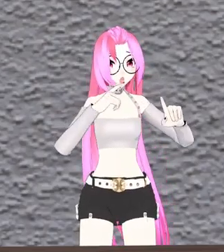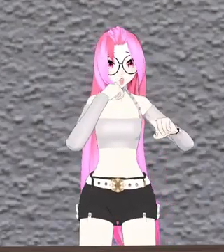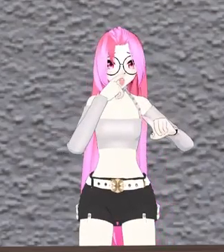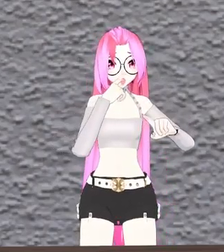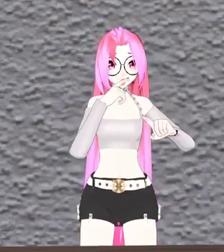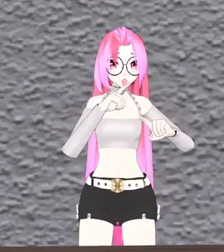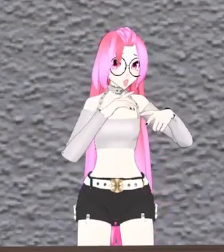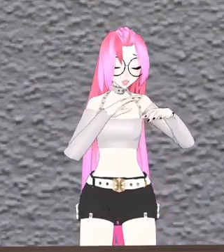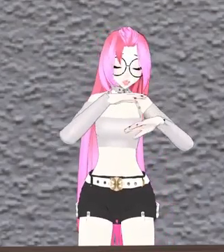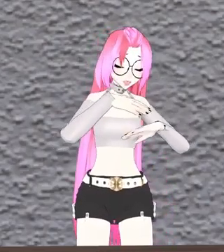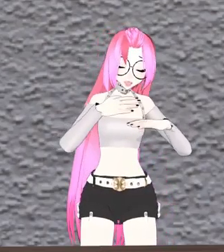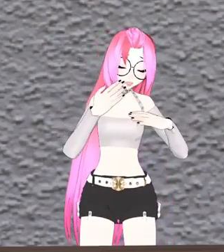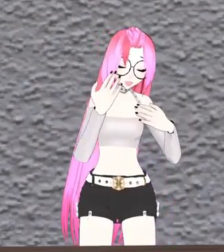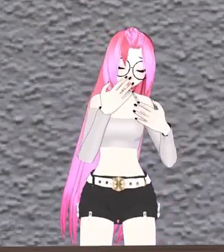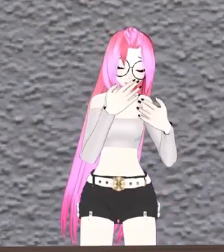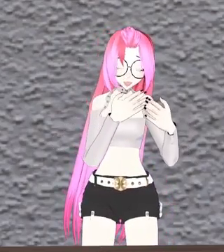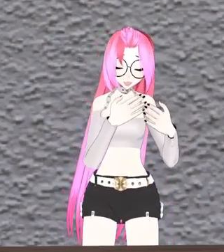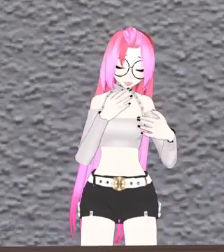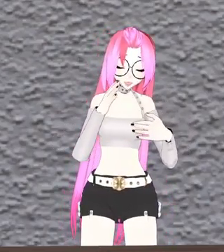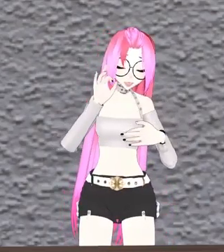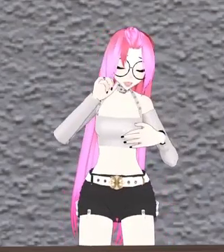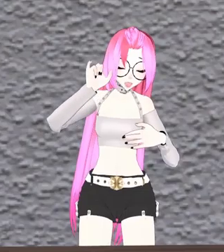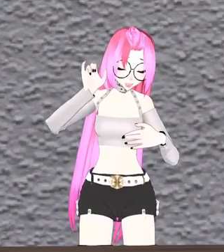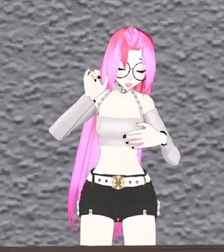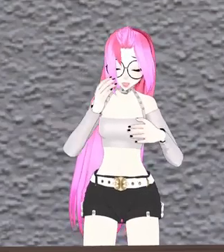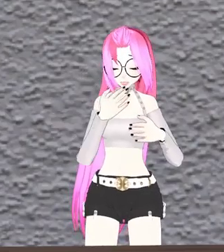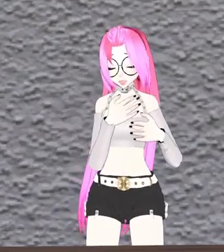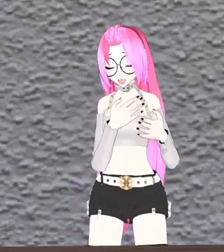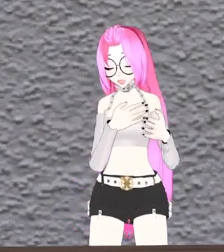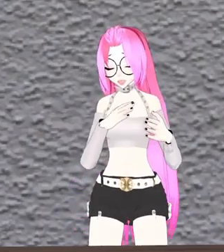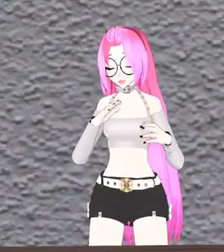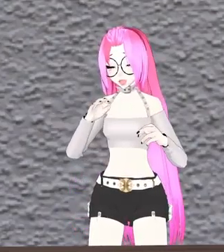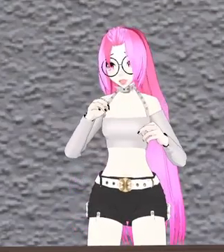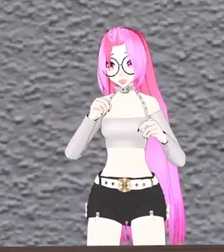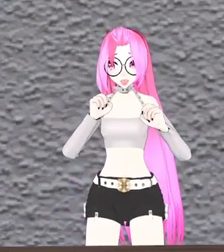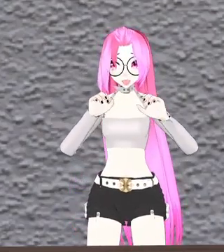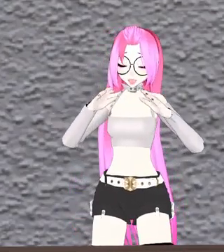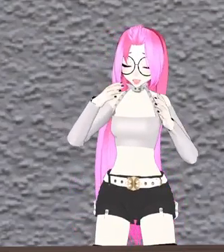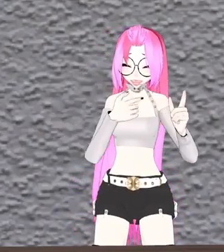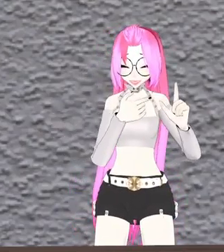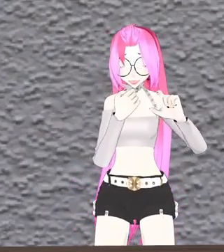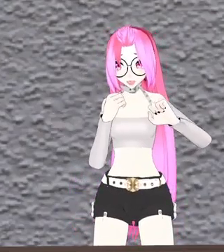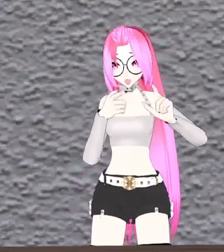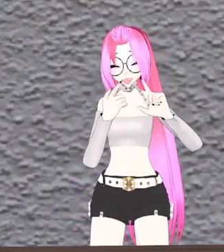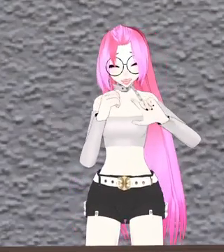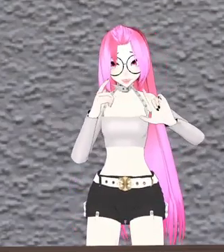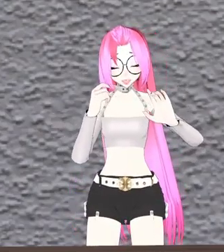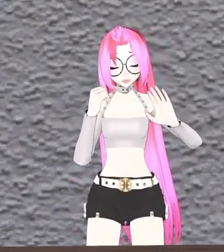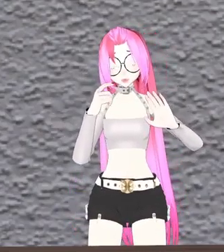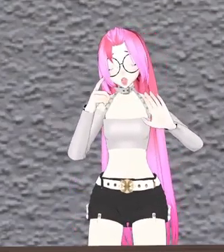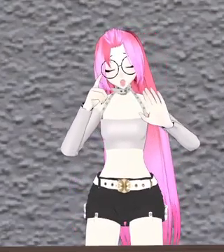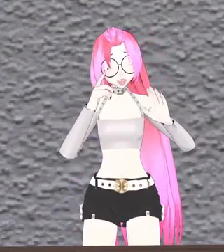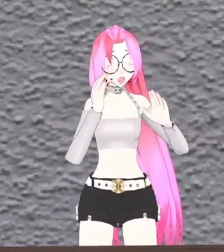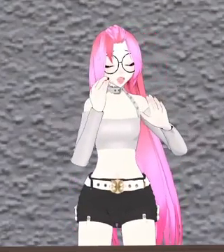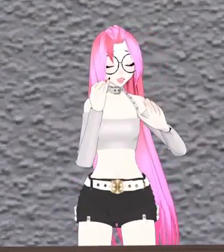But like I said, I already covered it in a previous lesson. I think last lesson I did. So I did kind of go over it. But if you want to